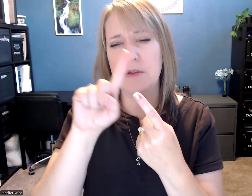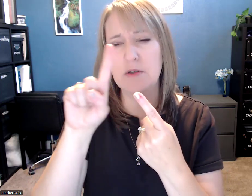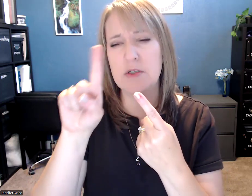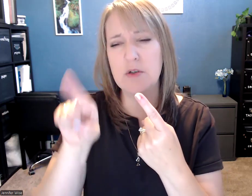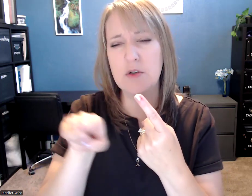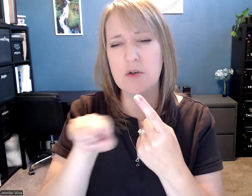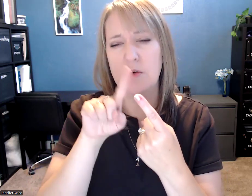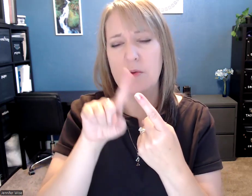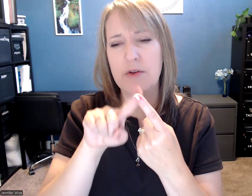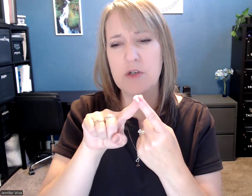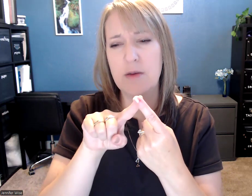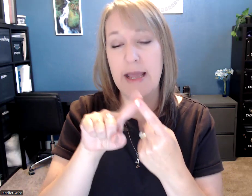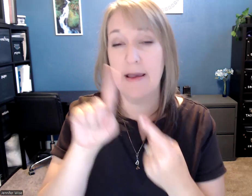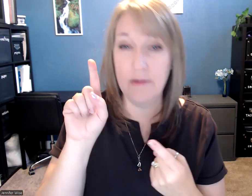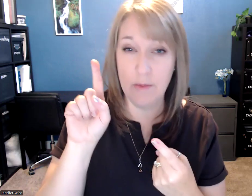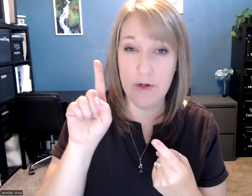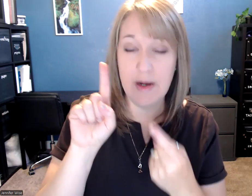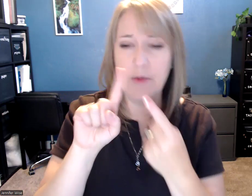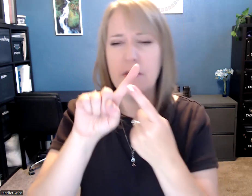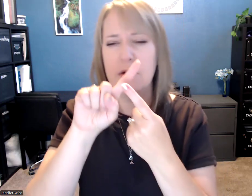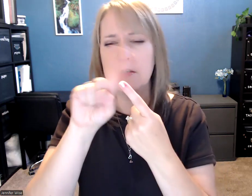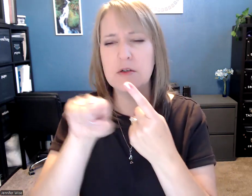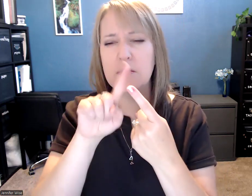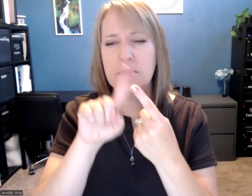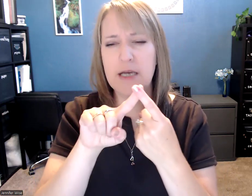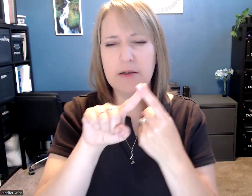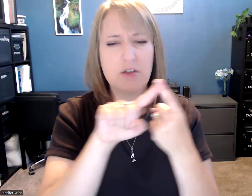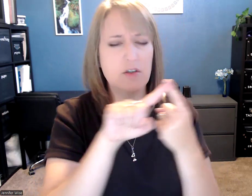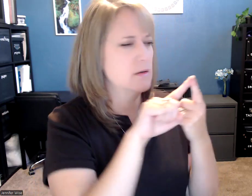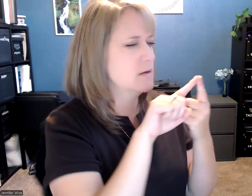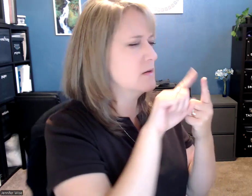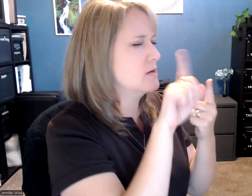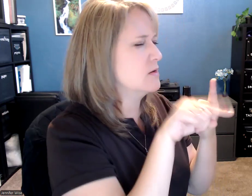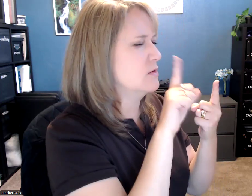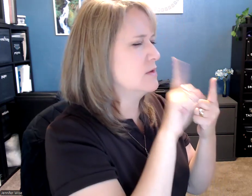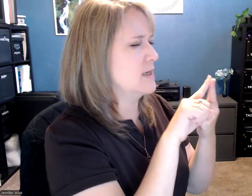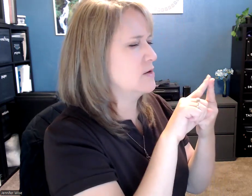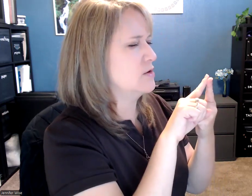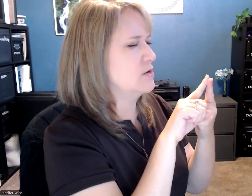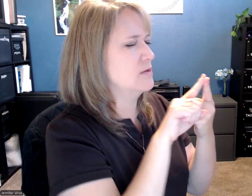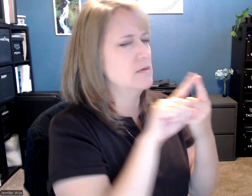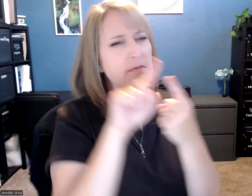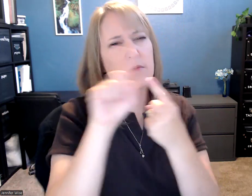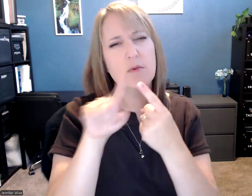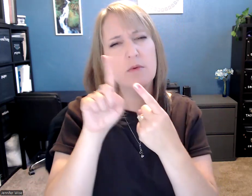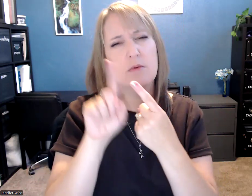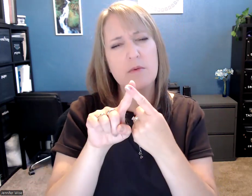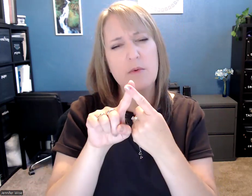little circle with your dominant hand, the one you write with. Circle, touch. Circle, touch.